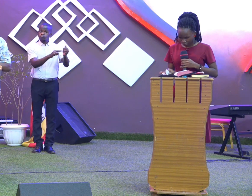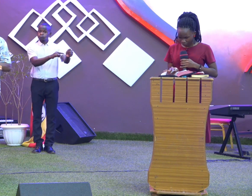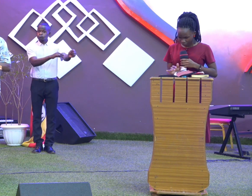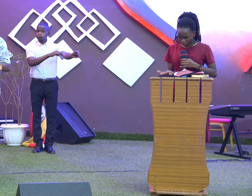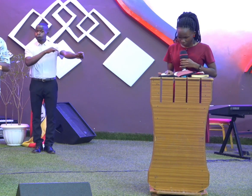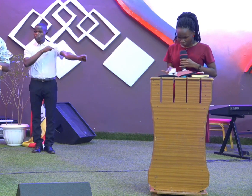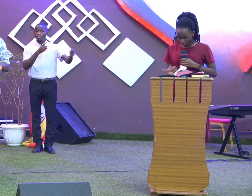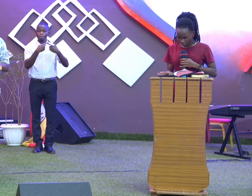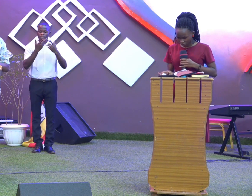15.